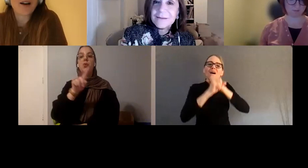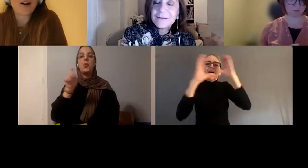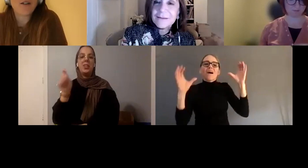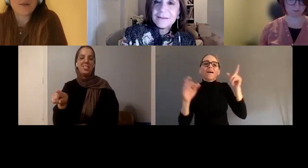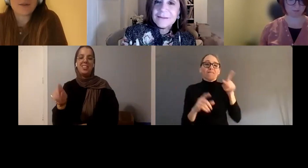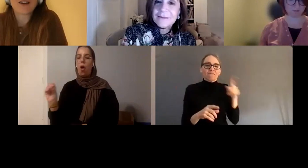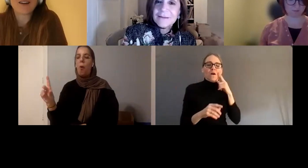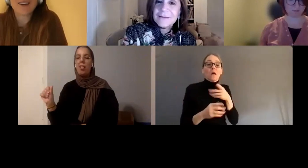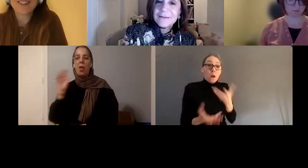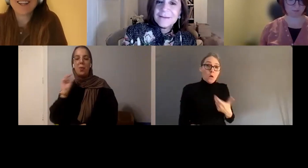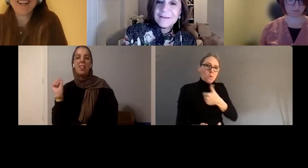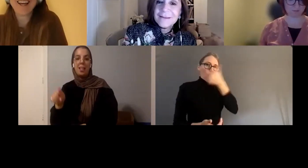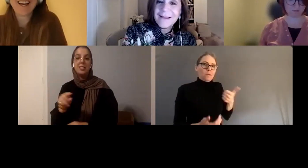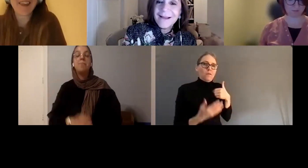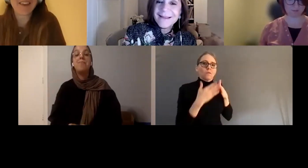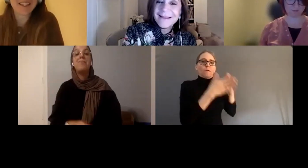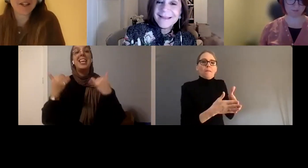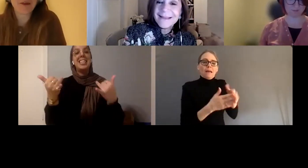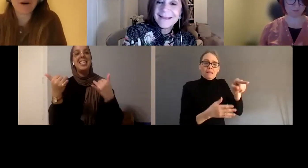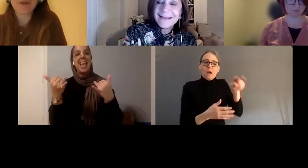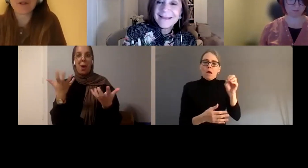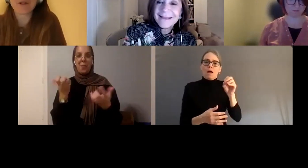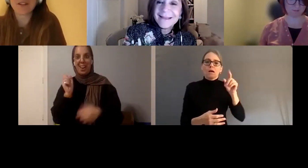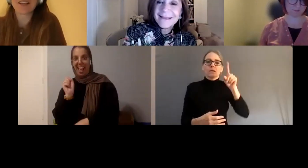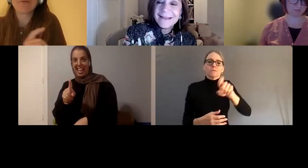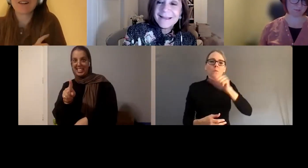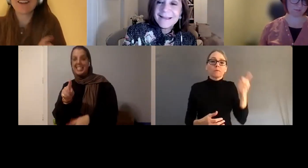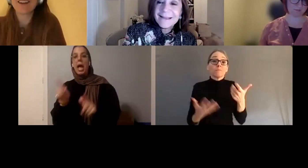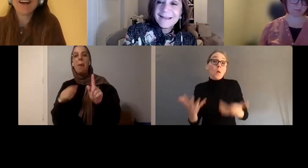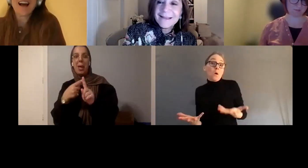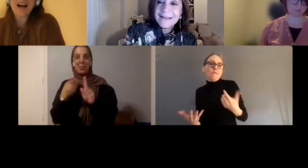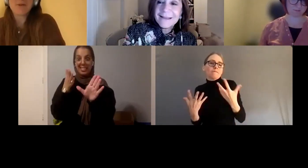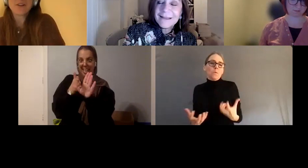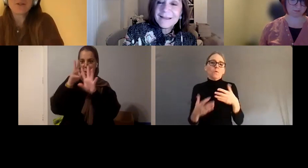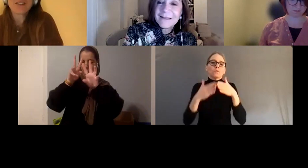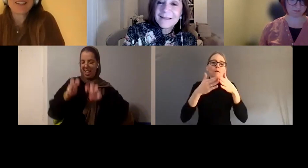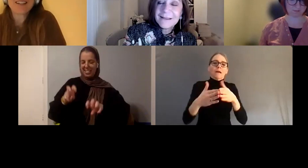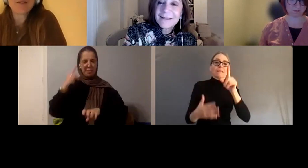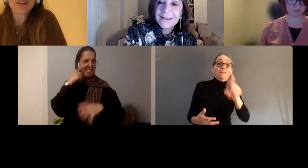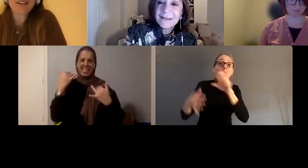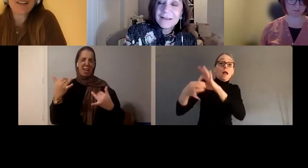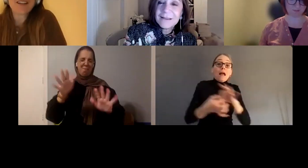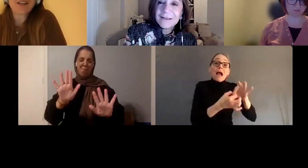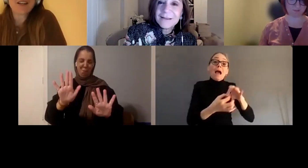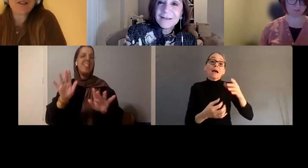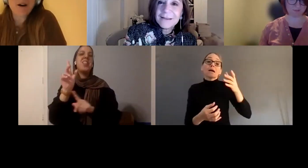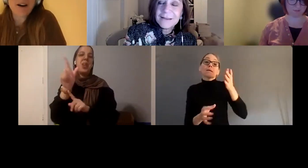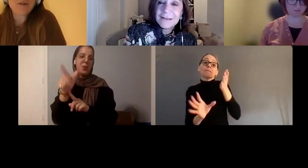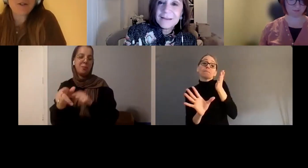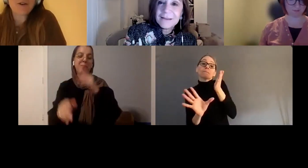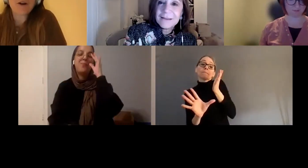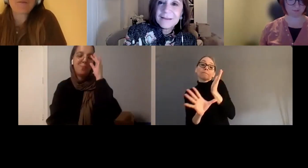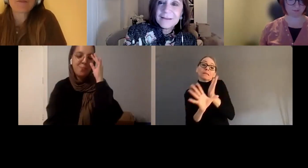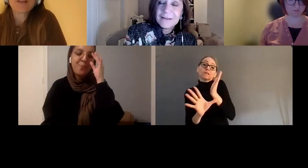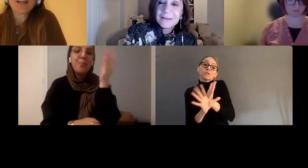about Lacan and psychoanalysis. Yeah. I think it's not the moment to do this. I will. I'm more interested in this part